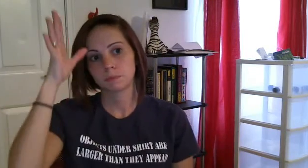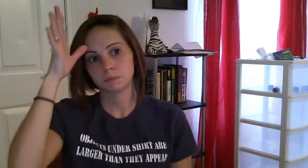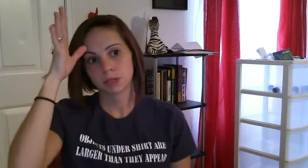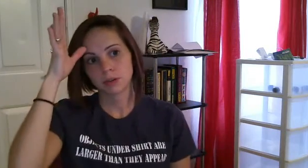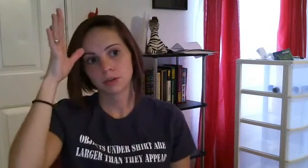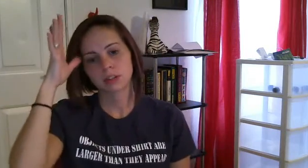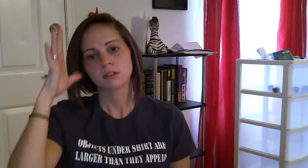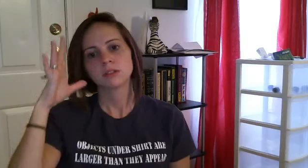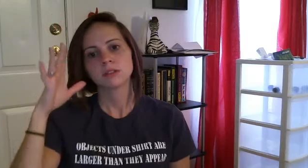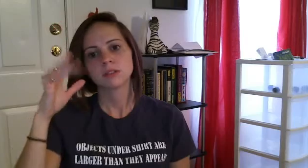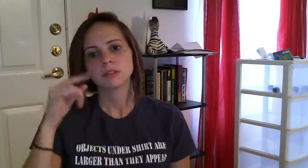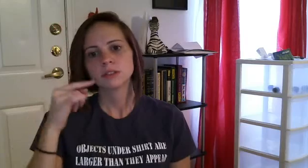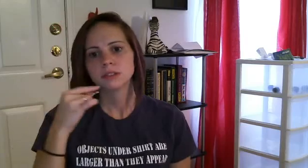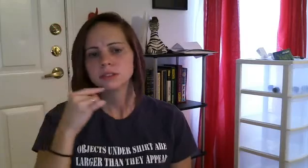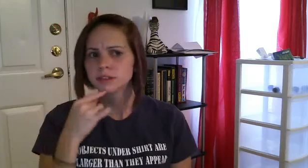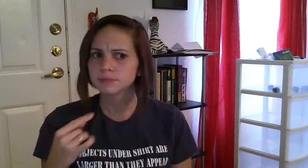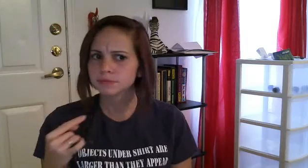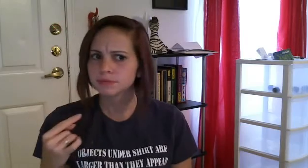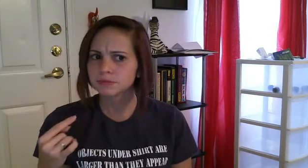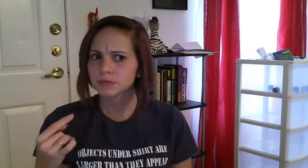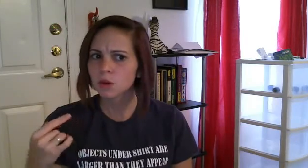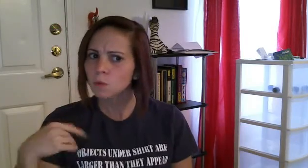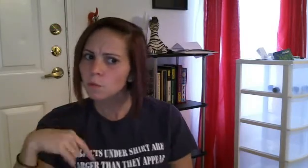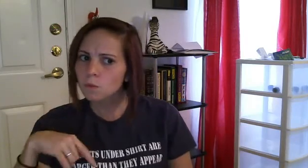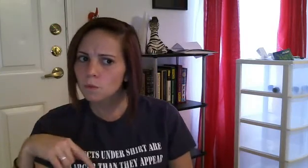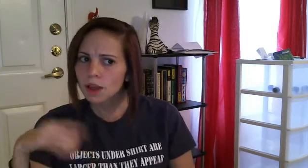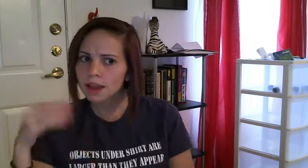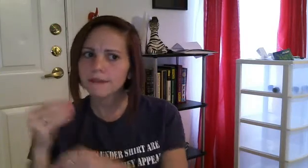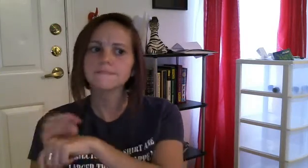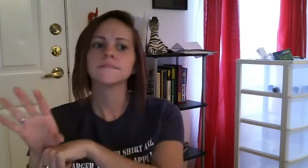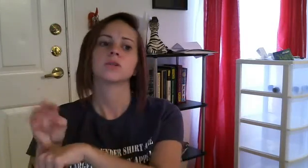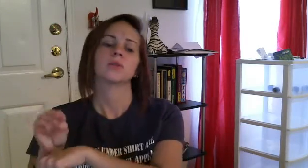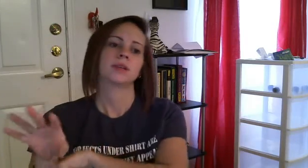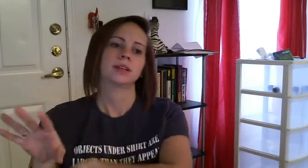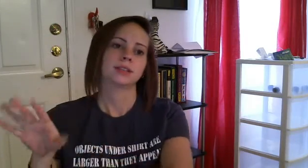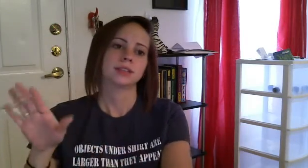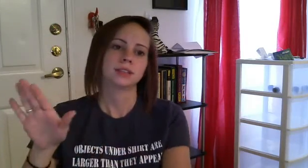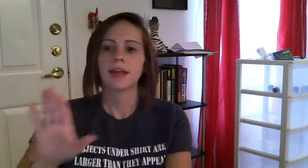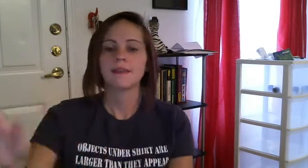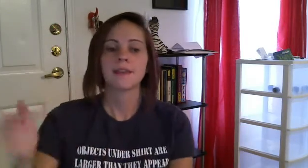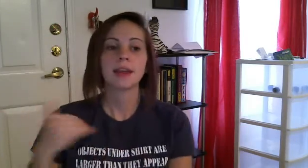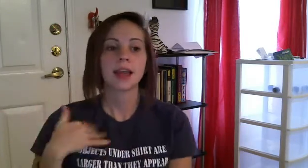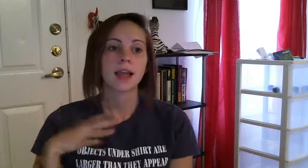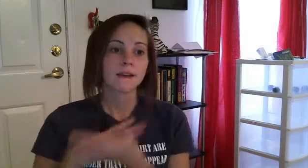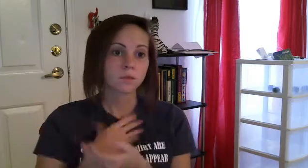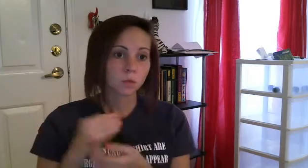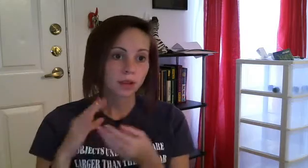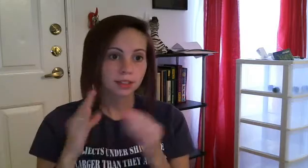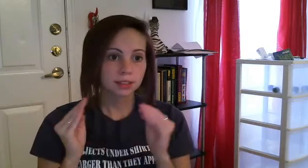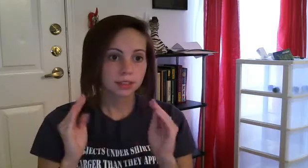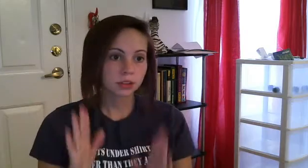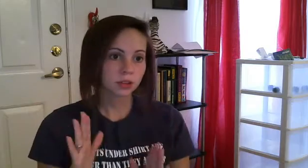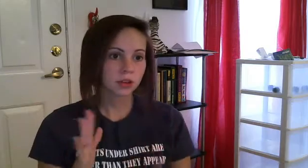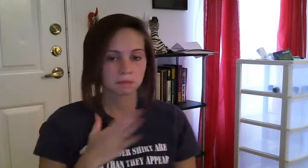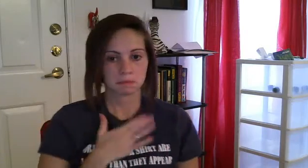didn't do that, and why they didn't do that, I don't really know. However, I knowing them, I think that it's because it